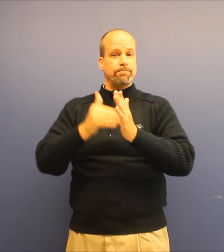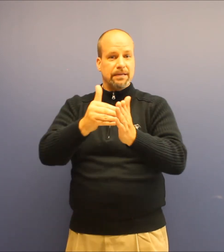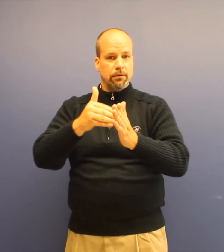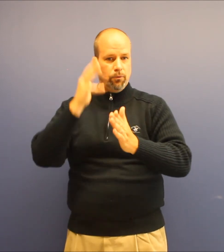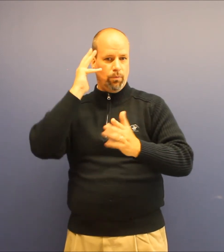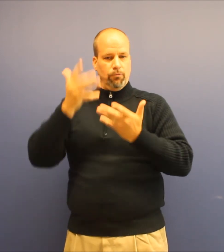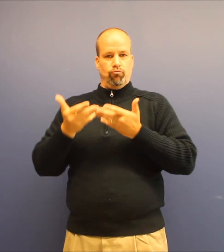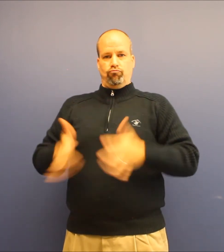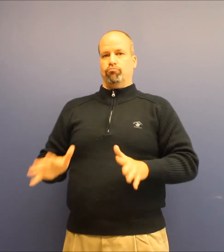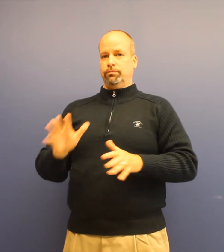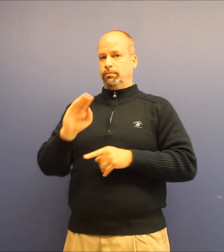coverage.